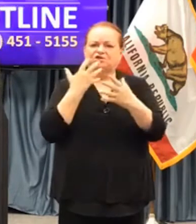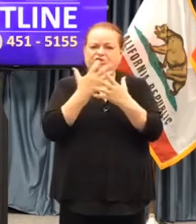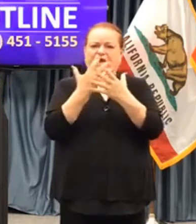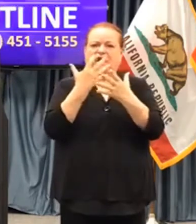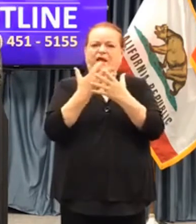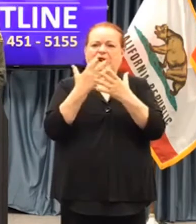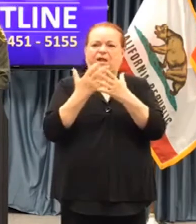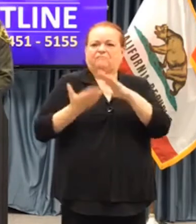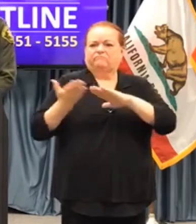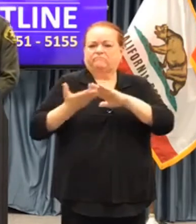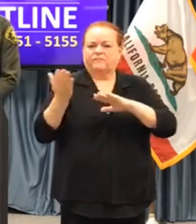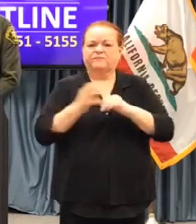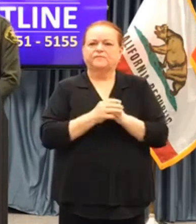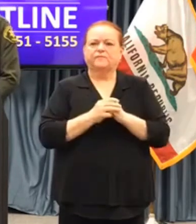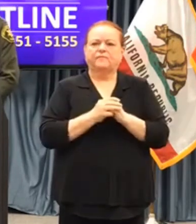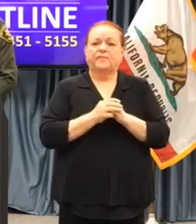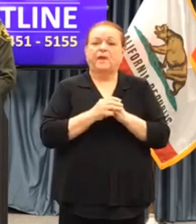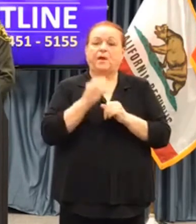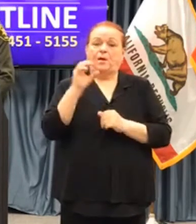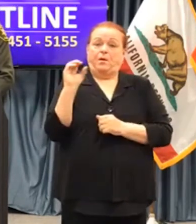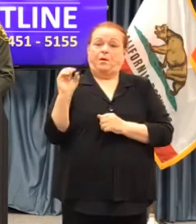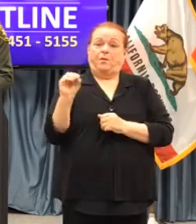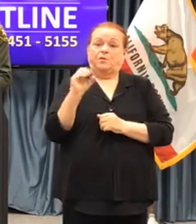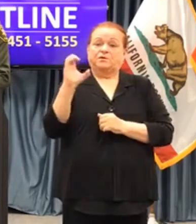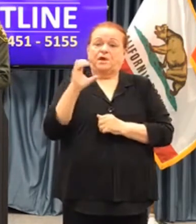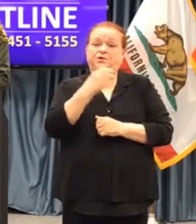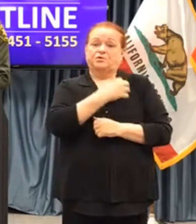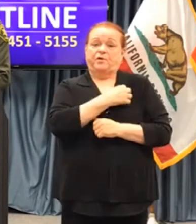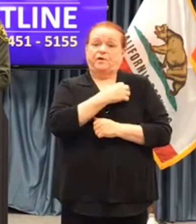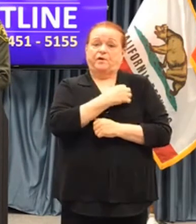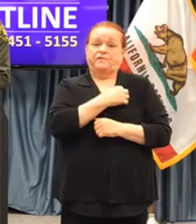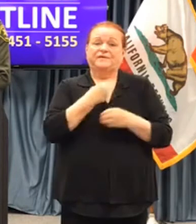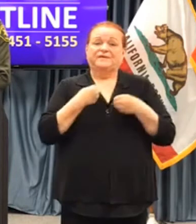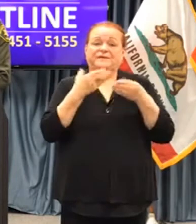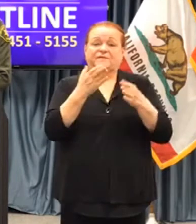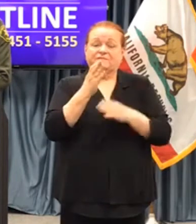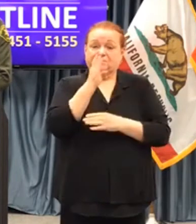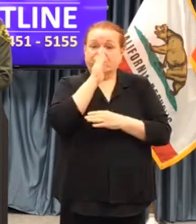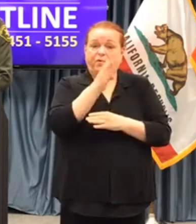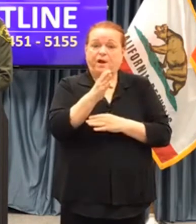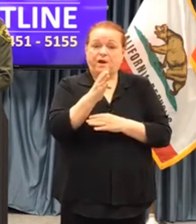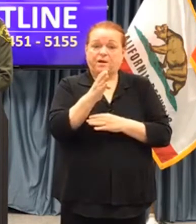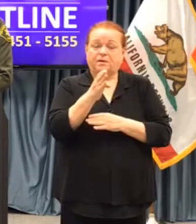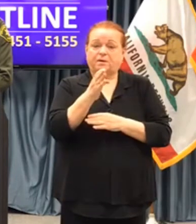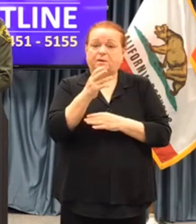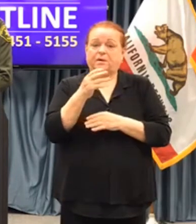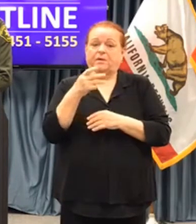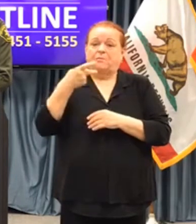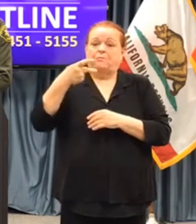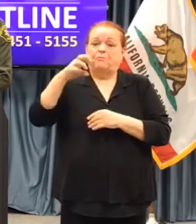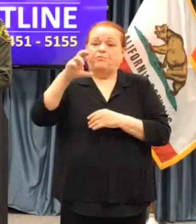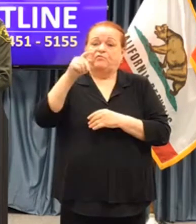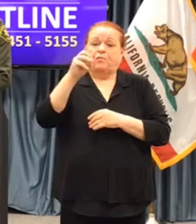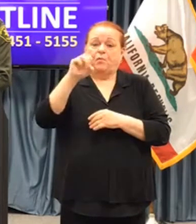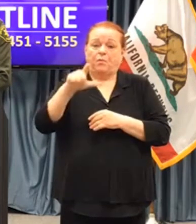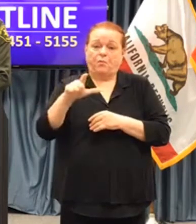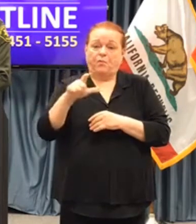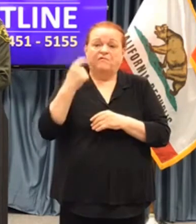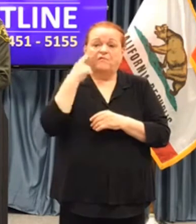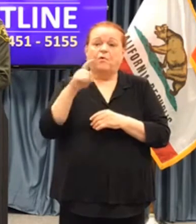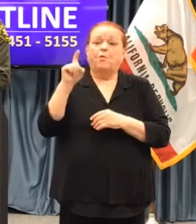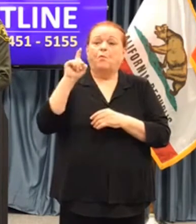patrol operations, the Orange County Sheriff's Department offers direct patrol services to approximately 1/4 of the county's 3.2 million